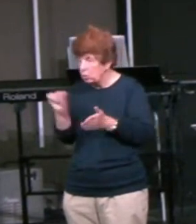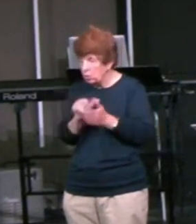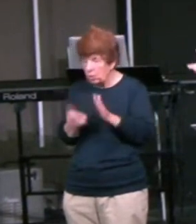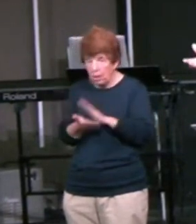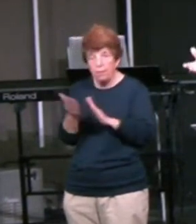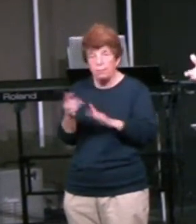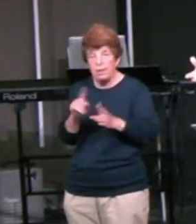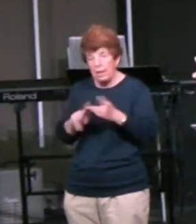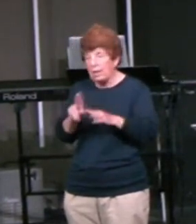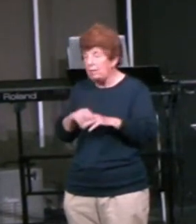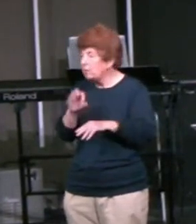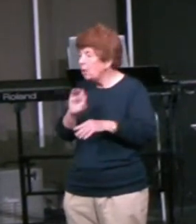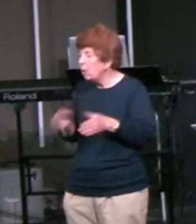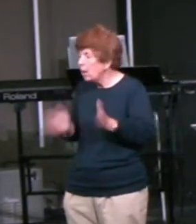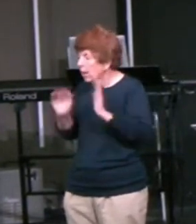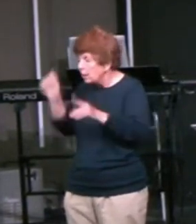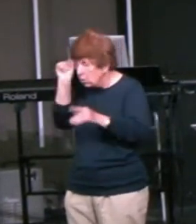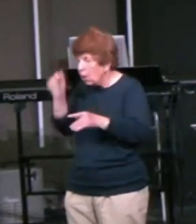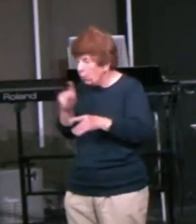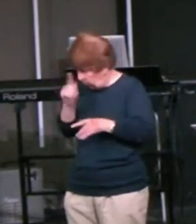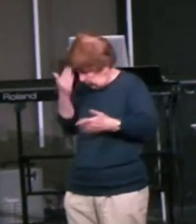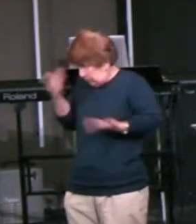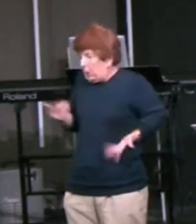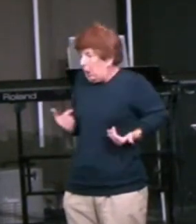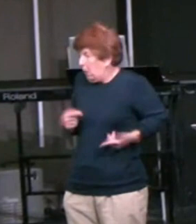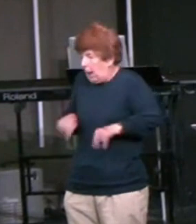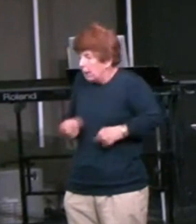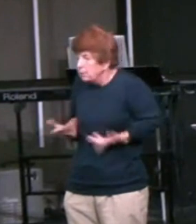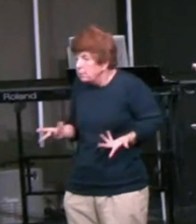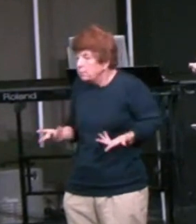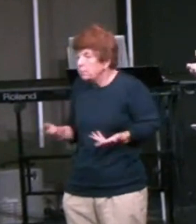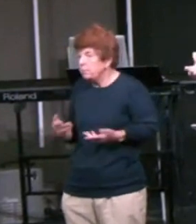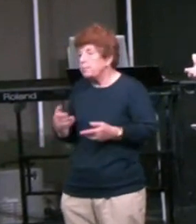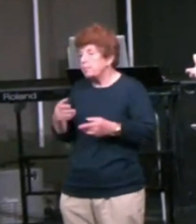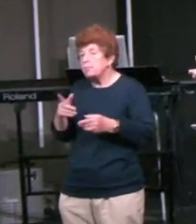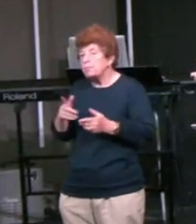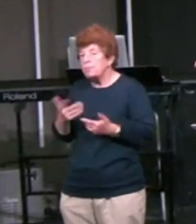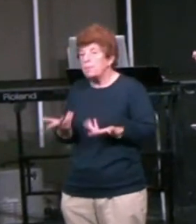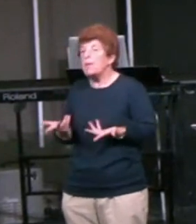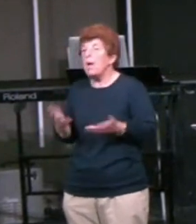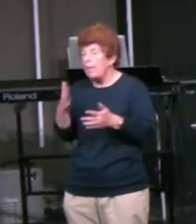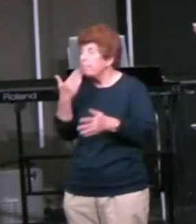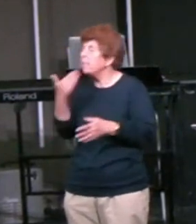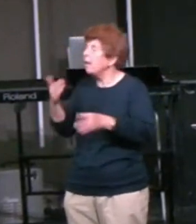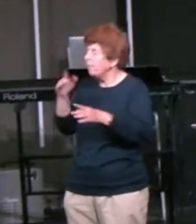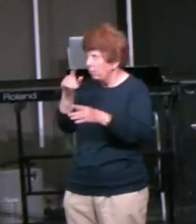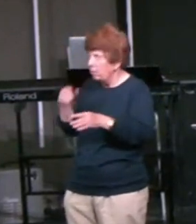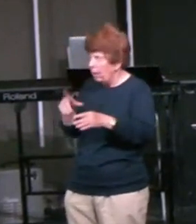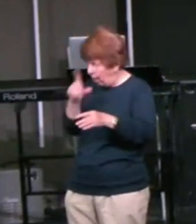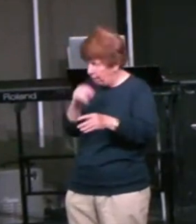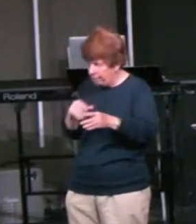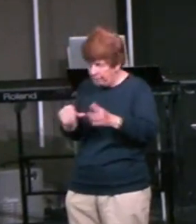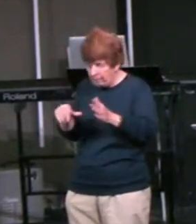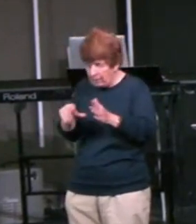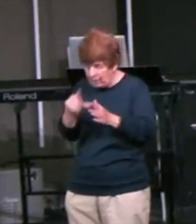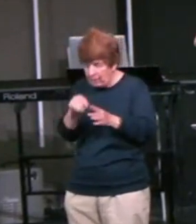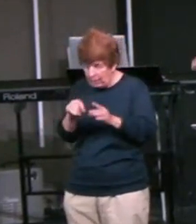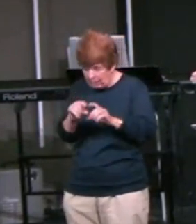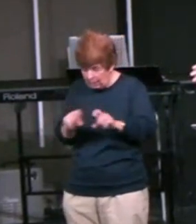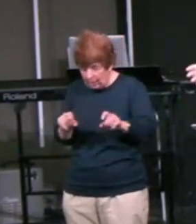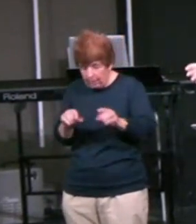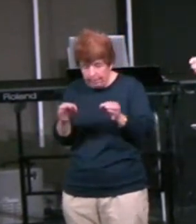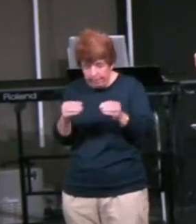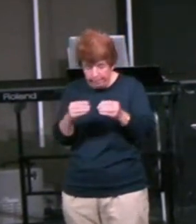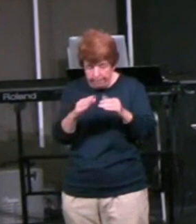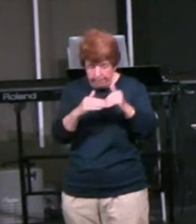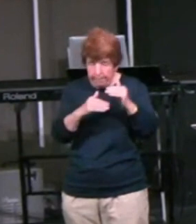And if you don't make it known, we don't know. And I'm grateful that when I look at the financial statement, there's that building fund